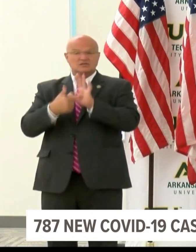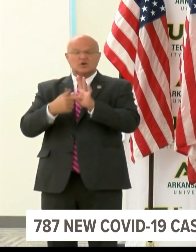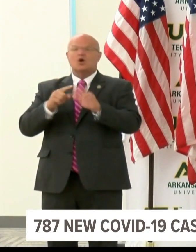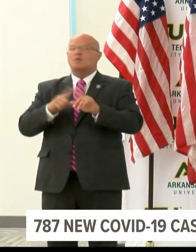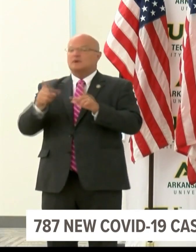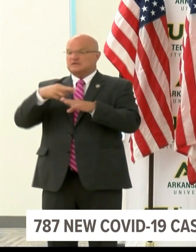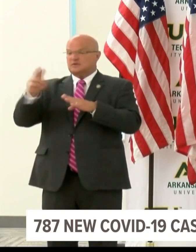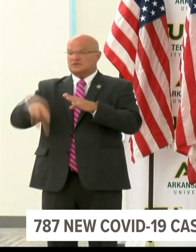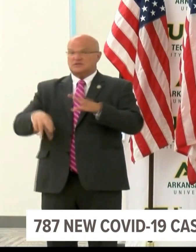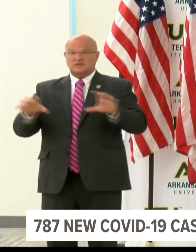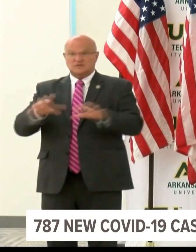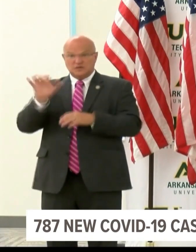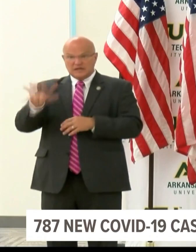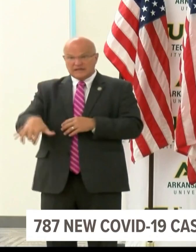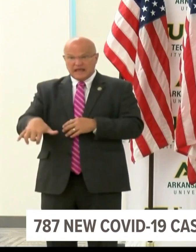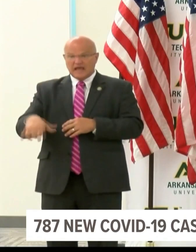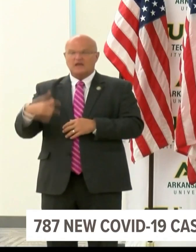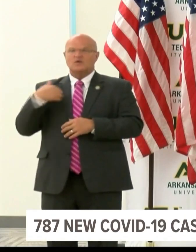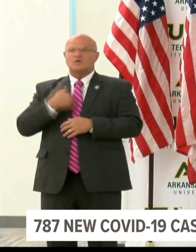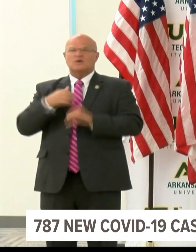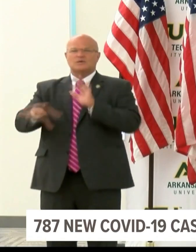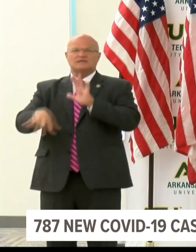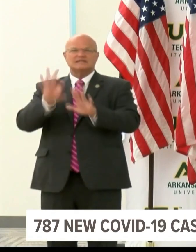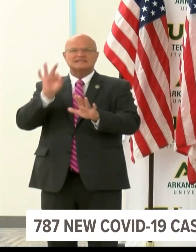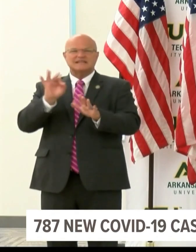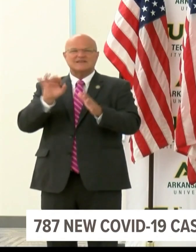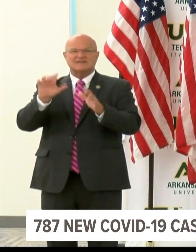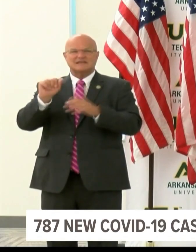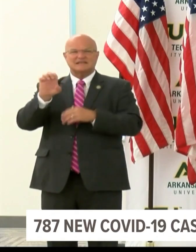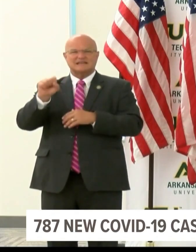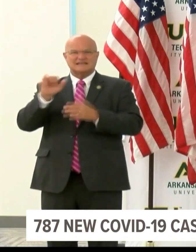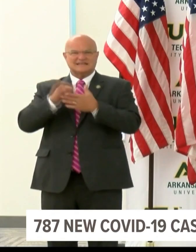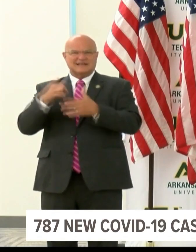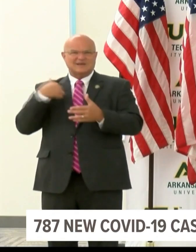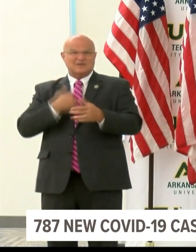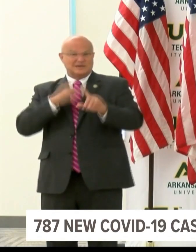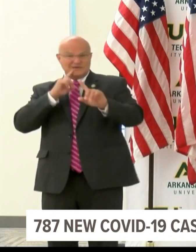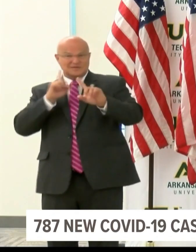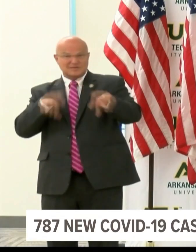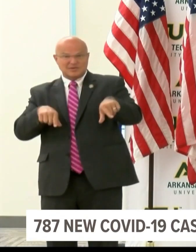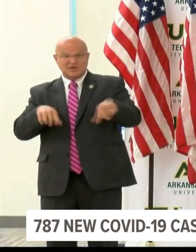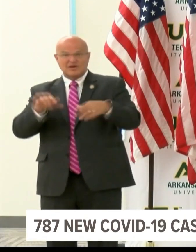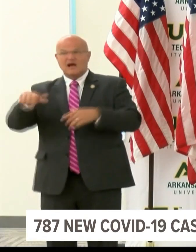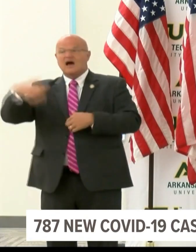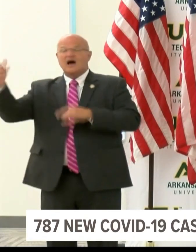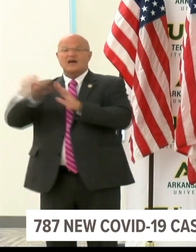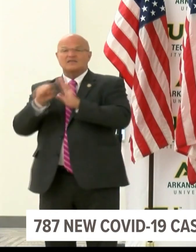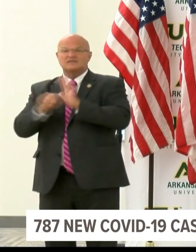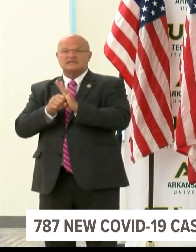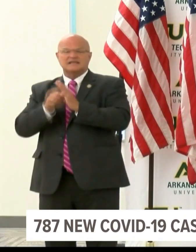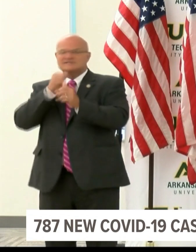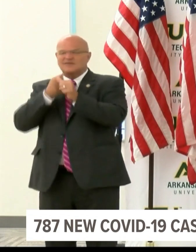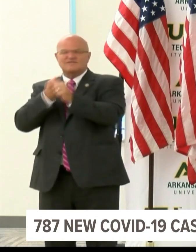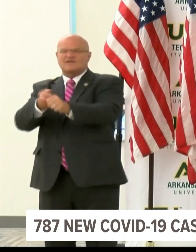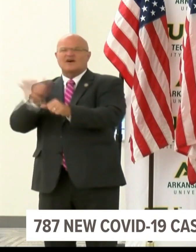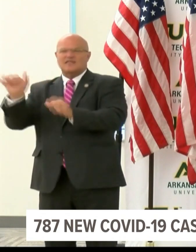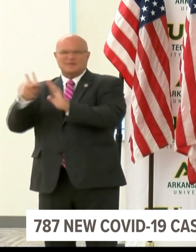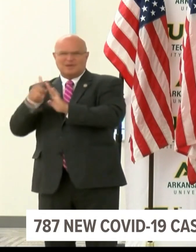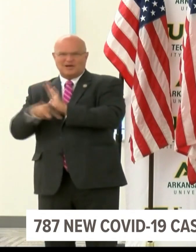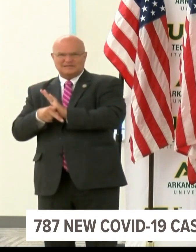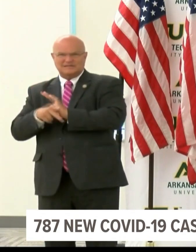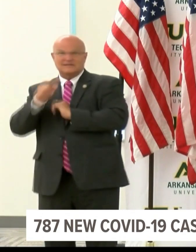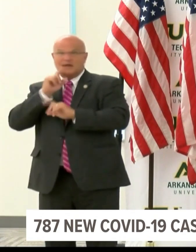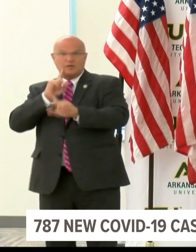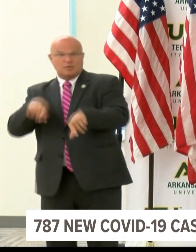but as a result of doing that, we will discover cases that we report that other states that don't follow that same policy will